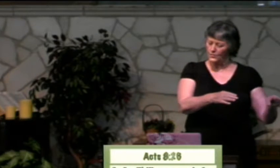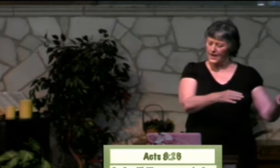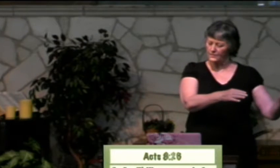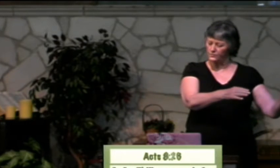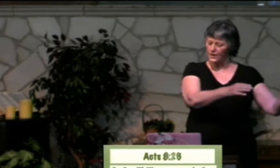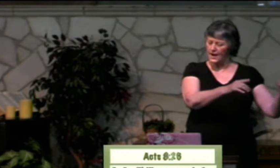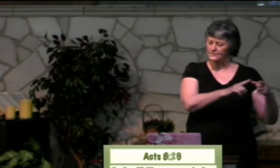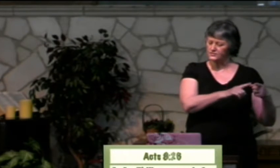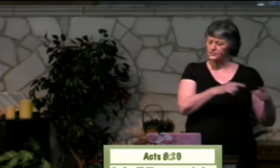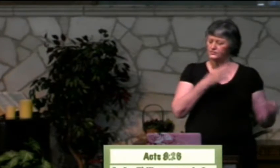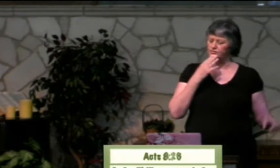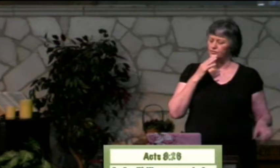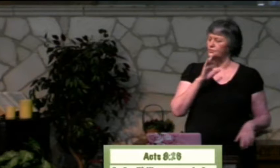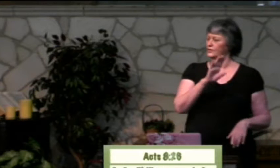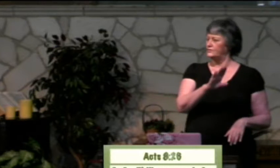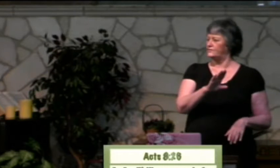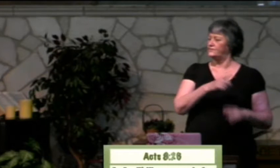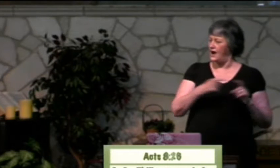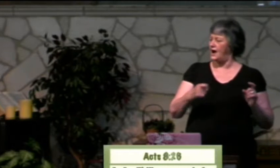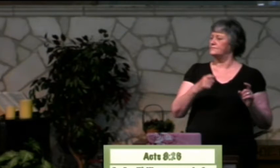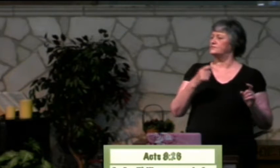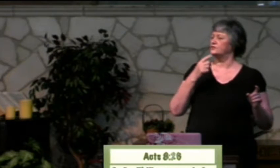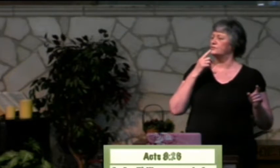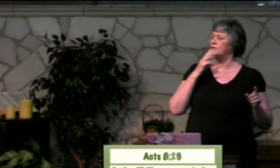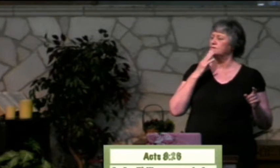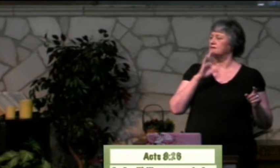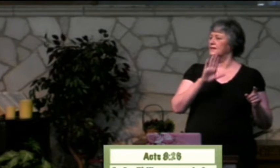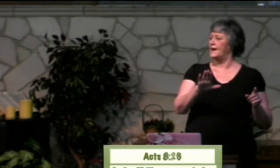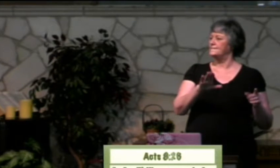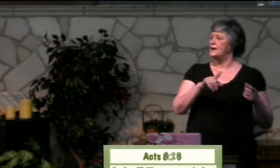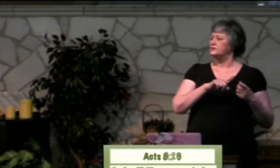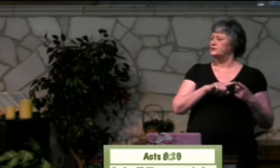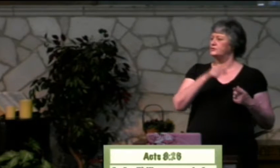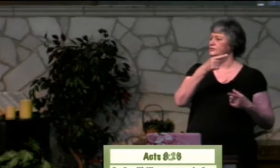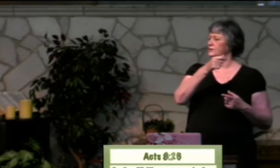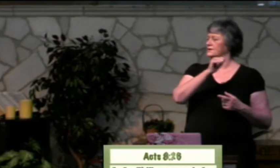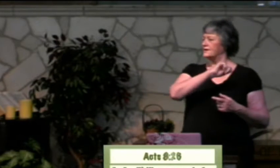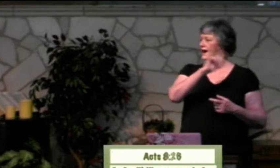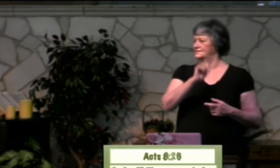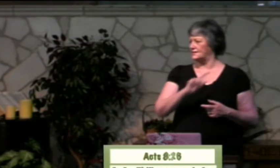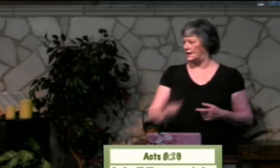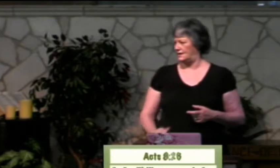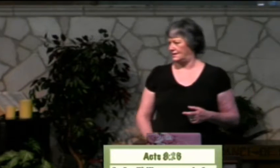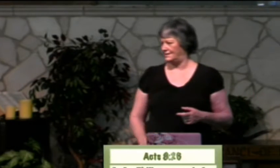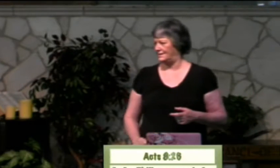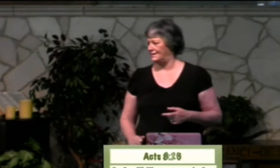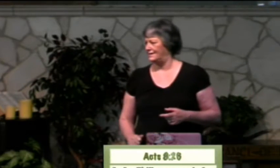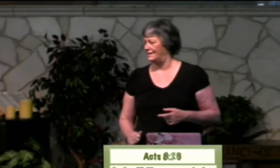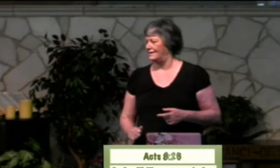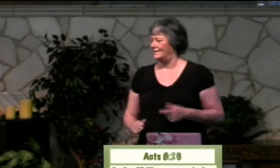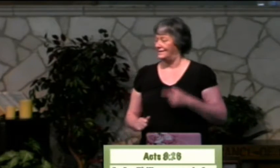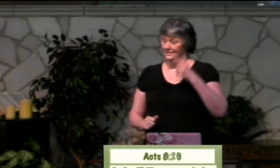that runs to from Jerusalem to Gaza.